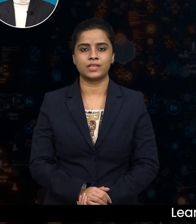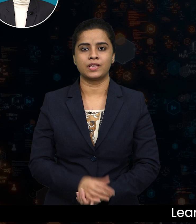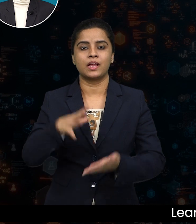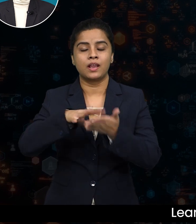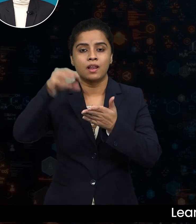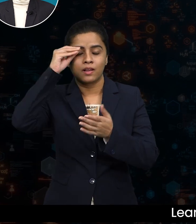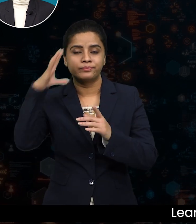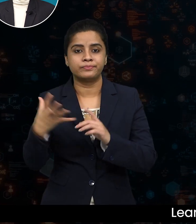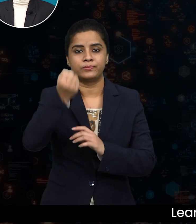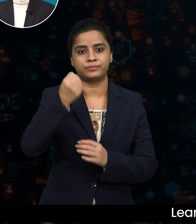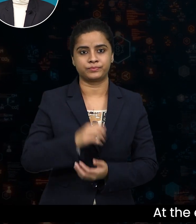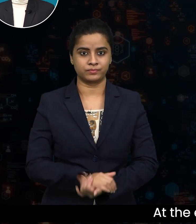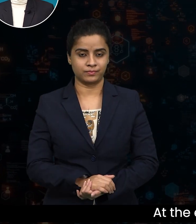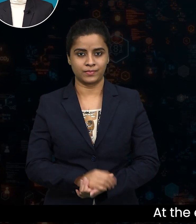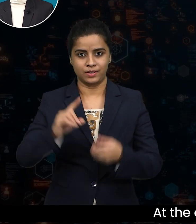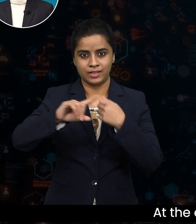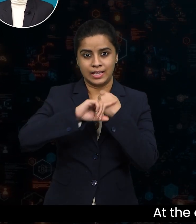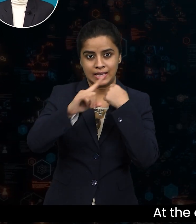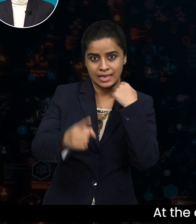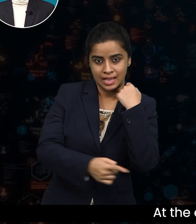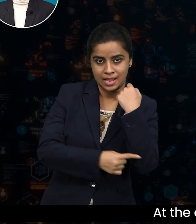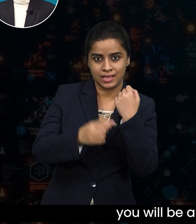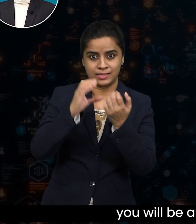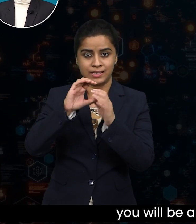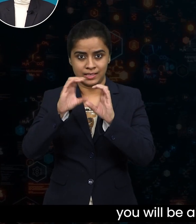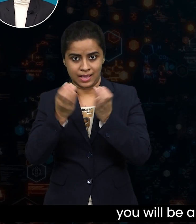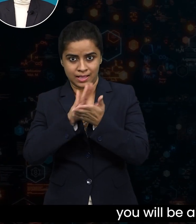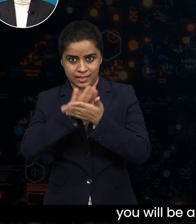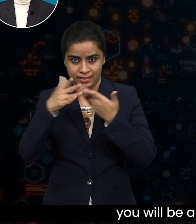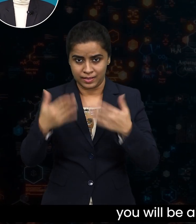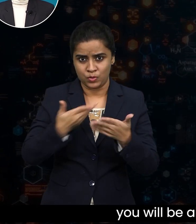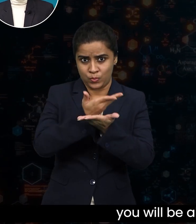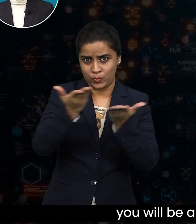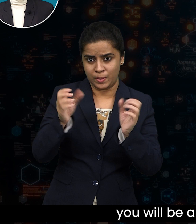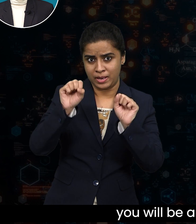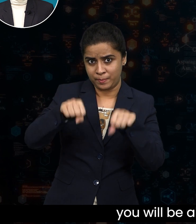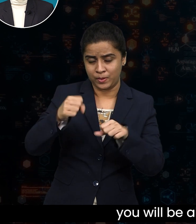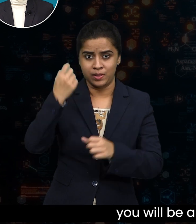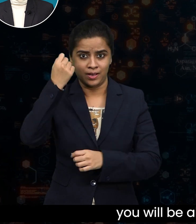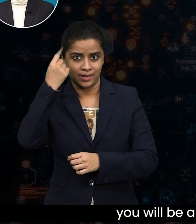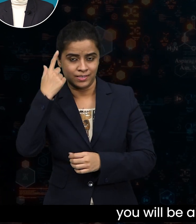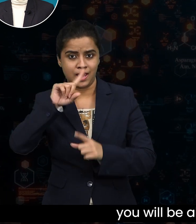Learning outcomes. At the end of this session, you will be able to understand about